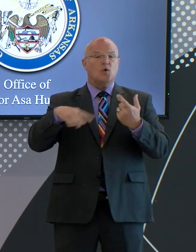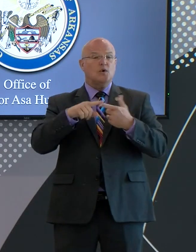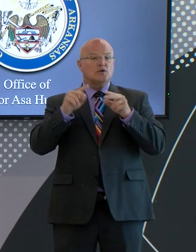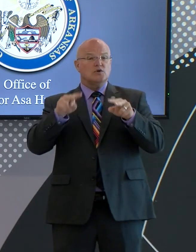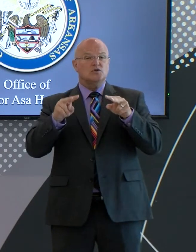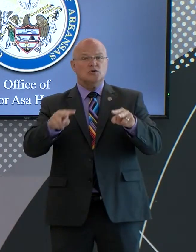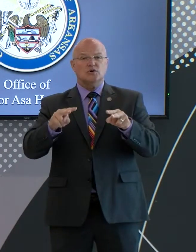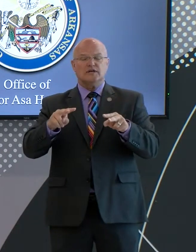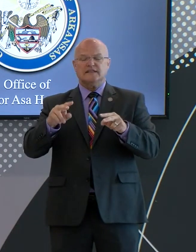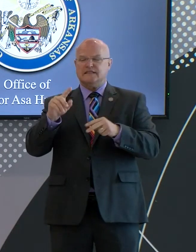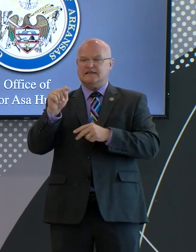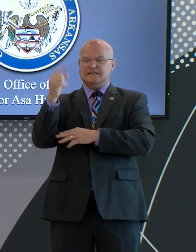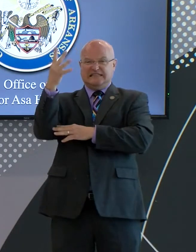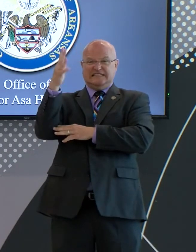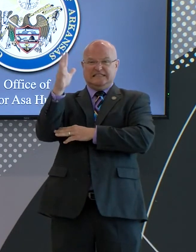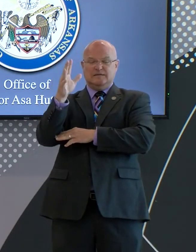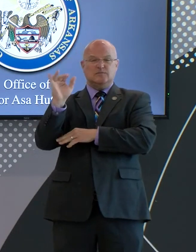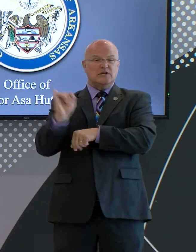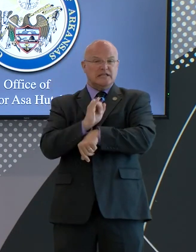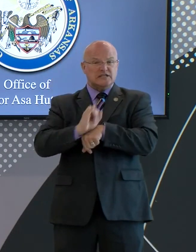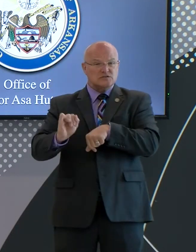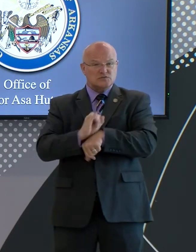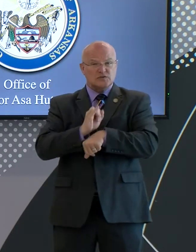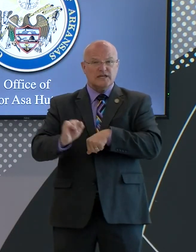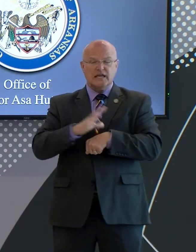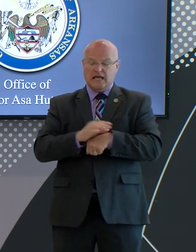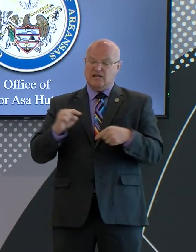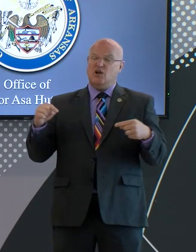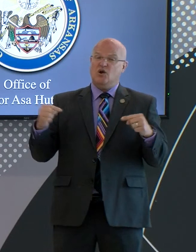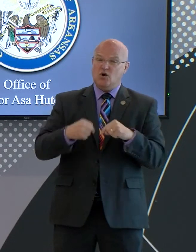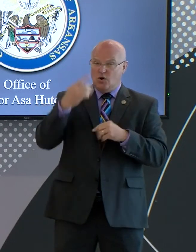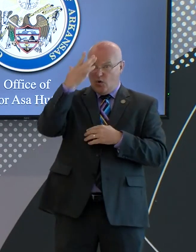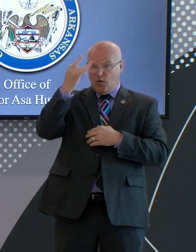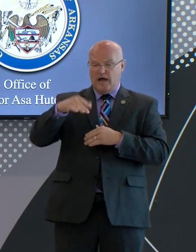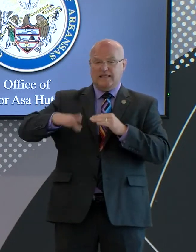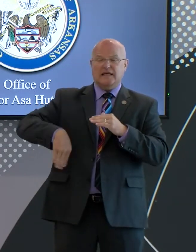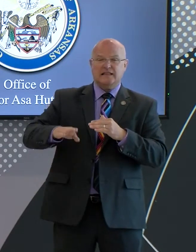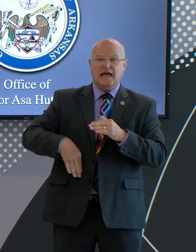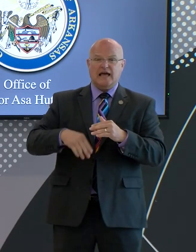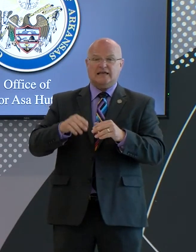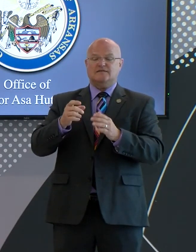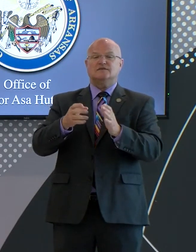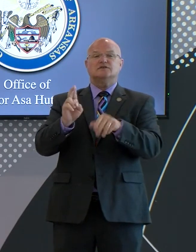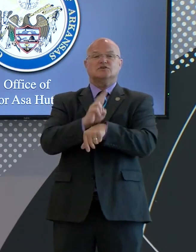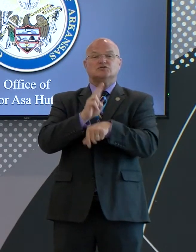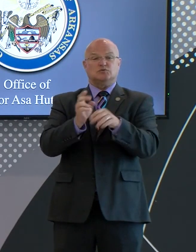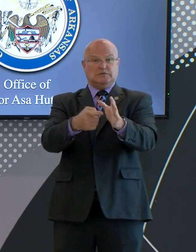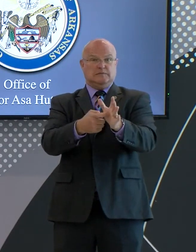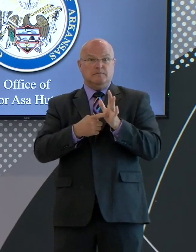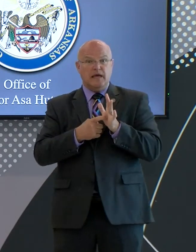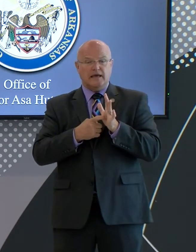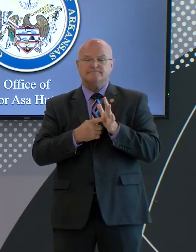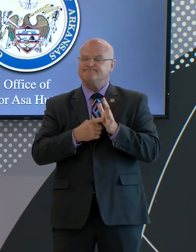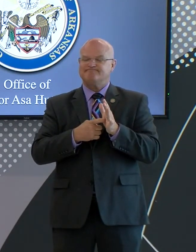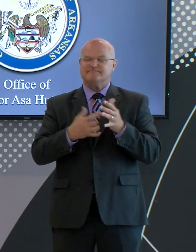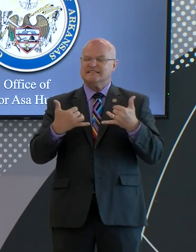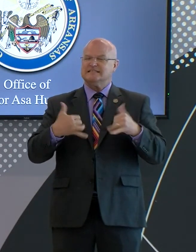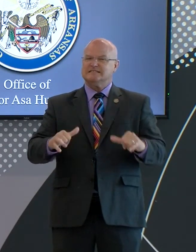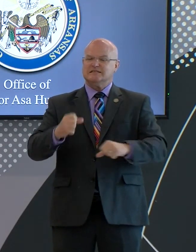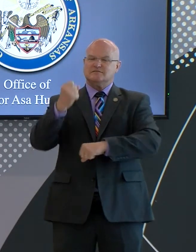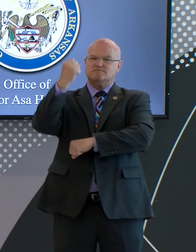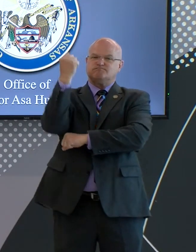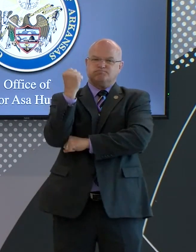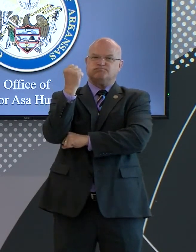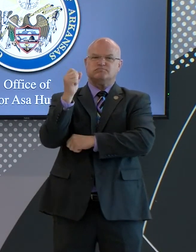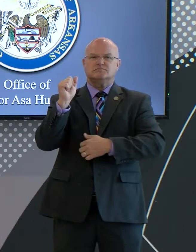look at the timber industry, and while it's been hurt because of a lack of consumer demand, it is still strong in